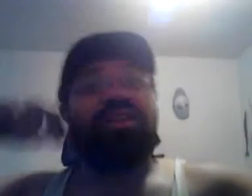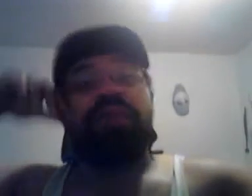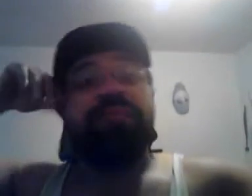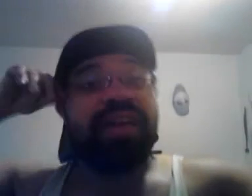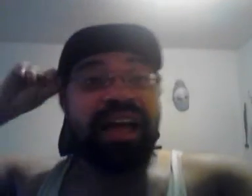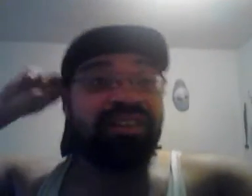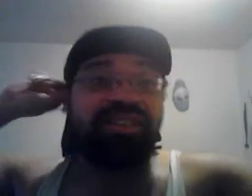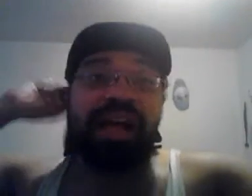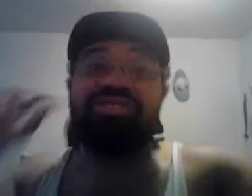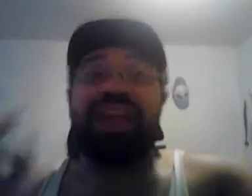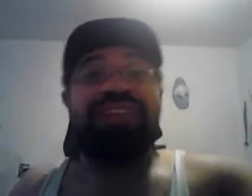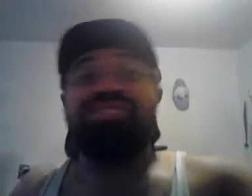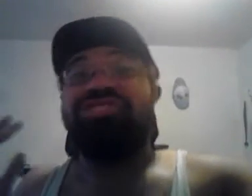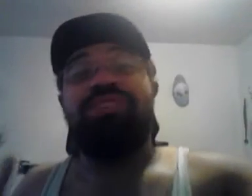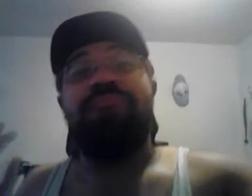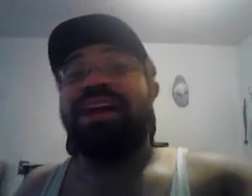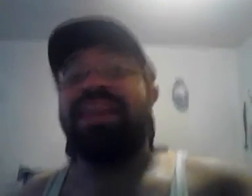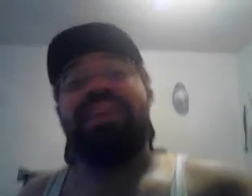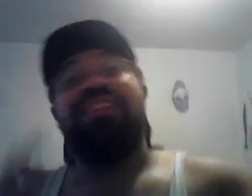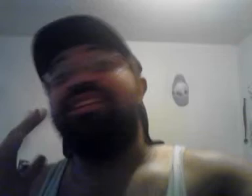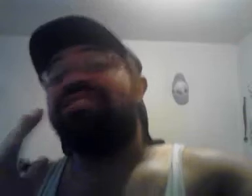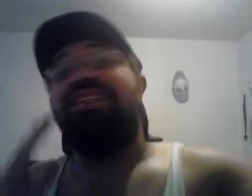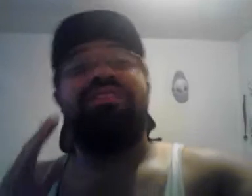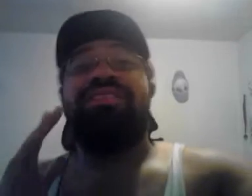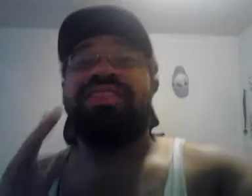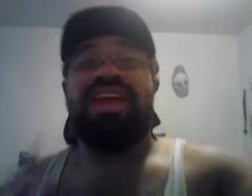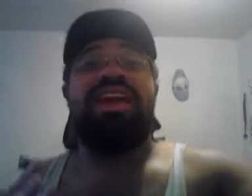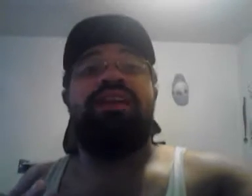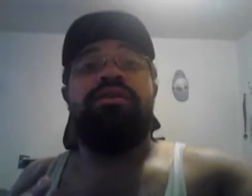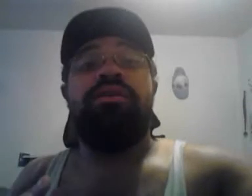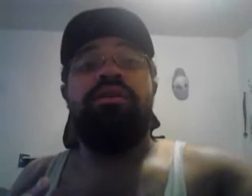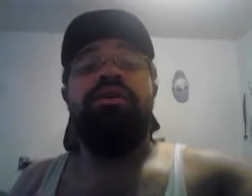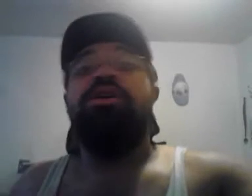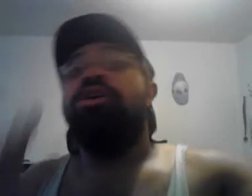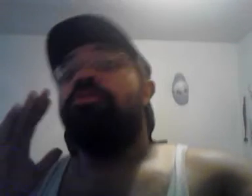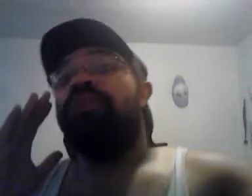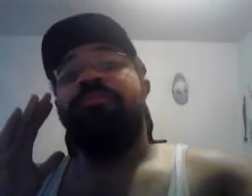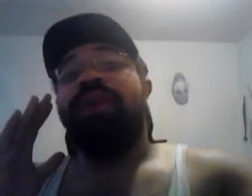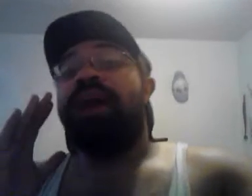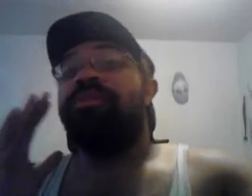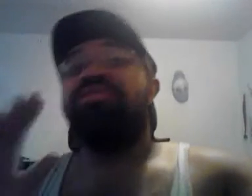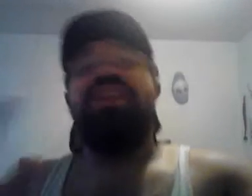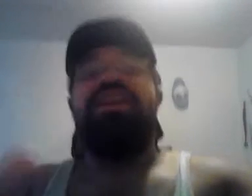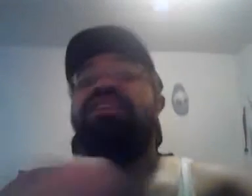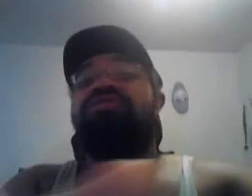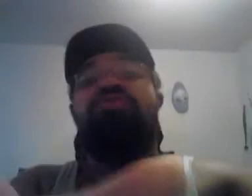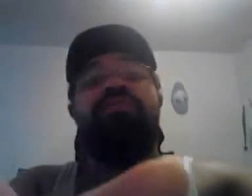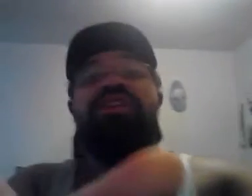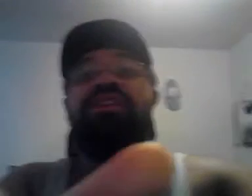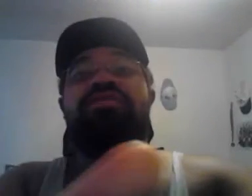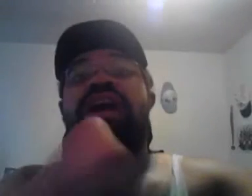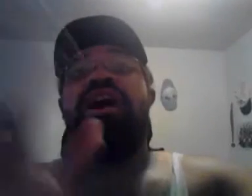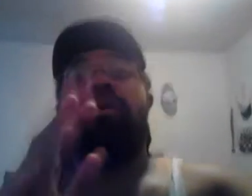man, I just shook my head, because this stuff is sad. But I've been saying this so many years. They always